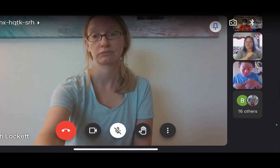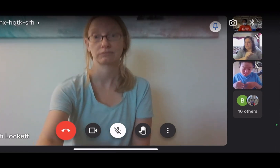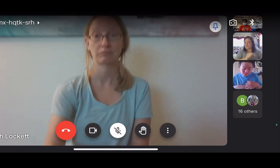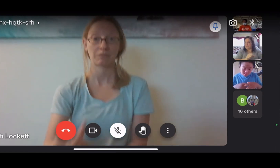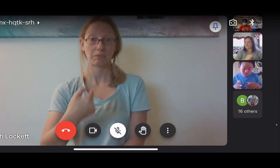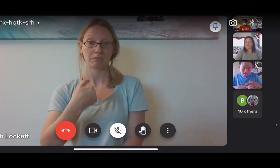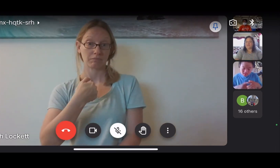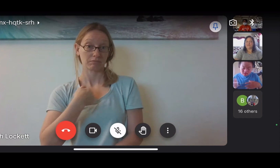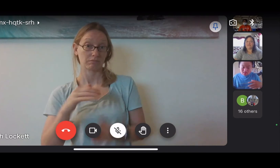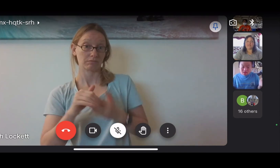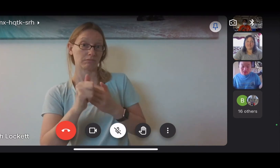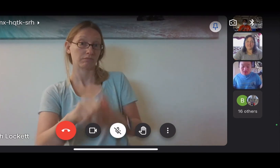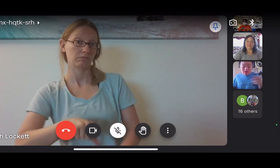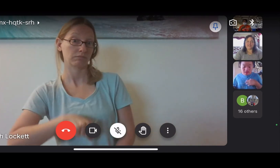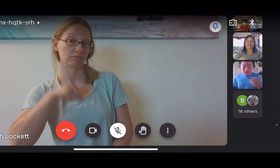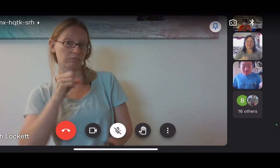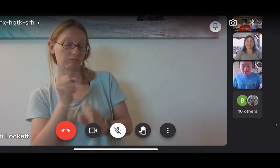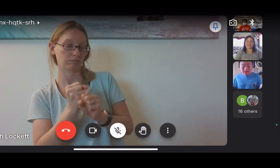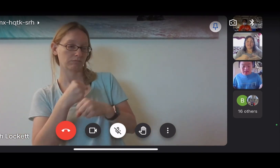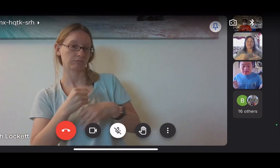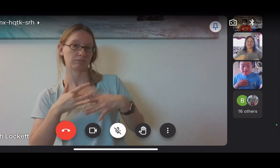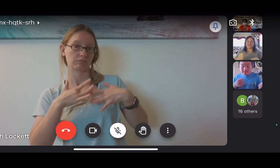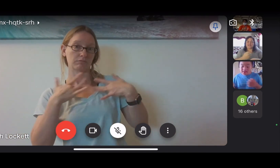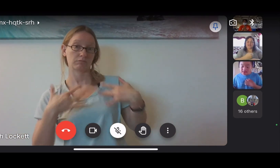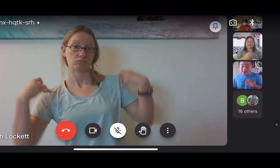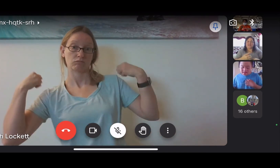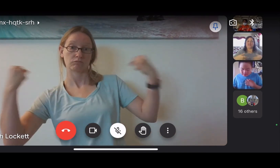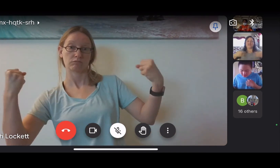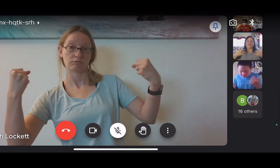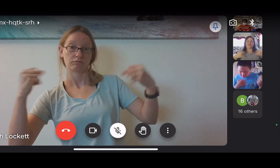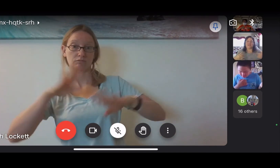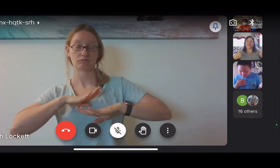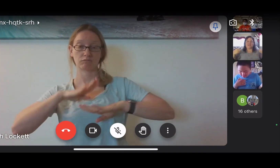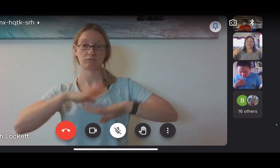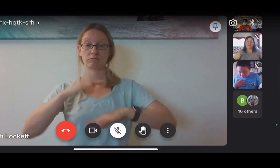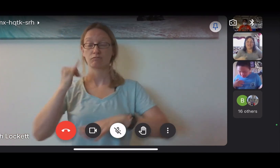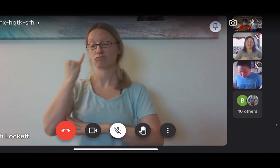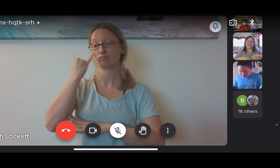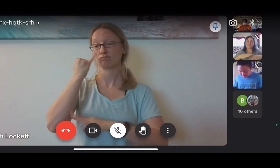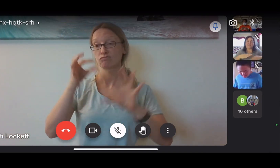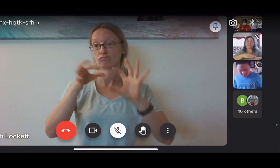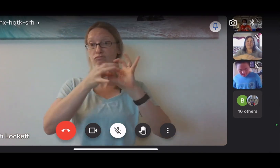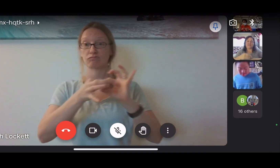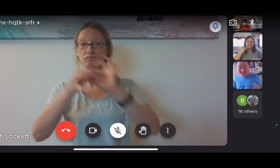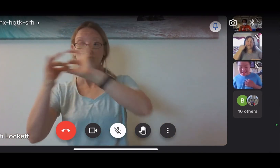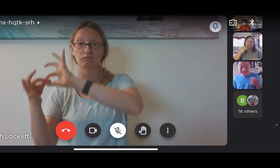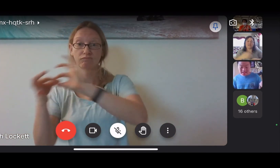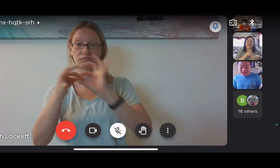I can lead with pride, I can make us strong. I'll be satisfied if I play